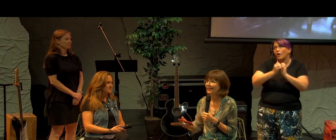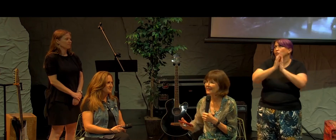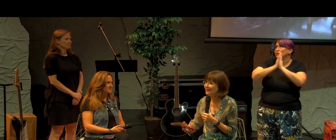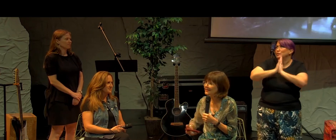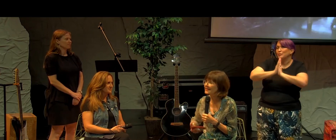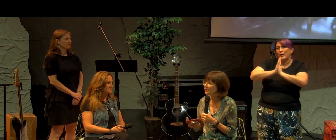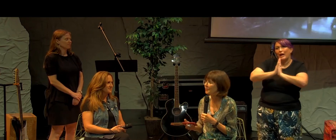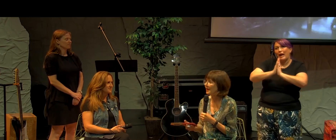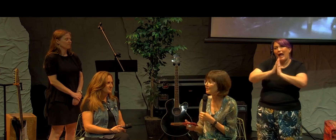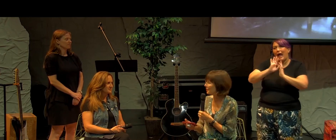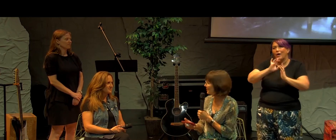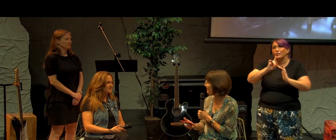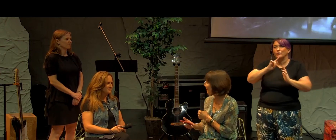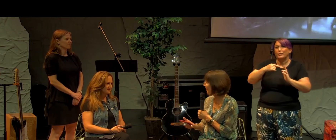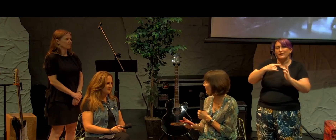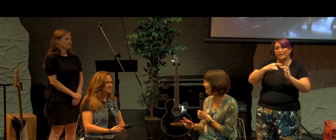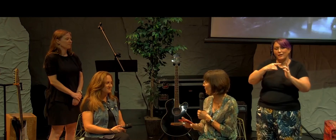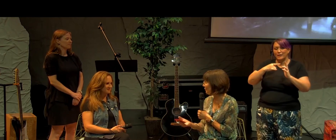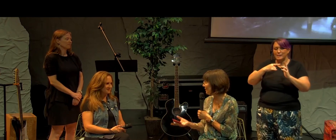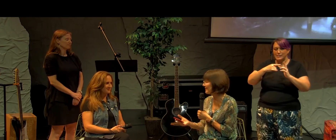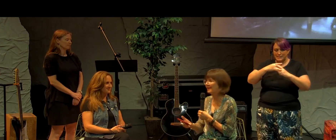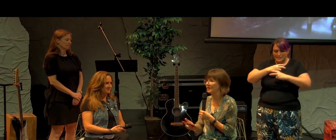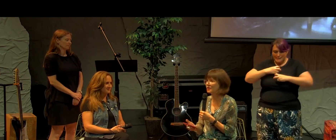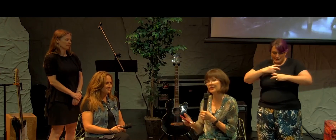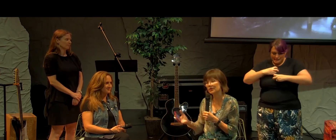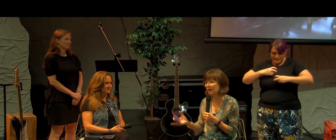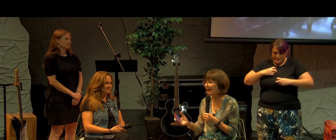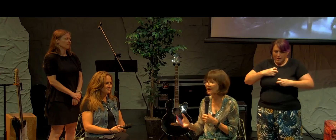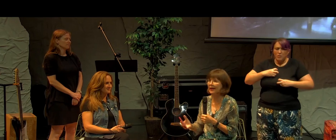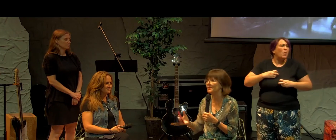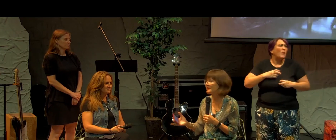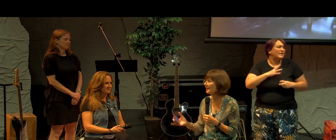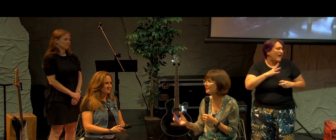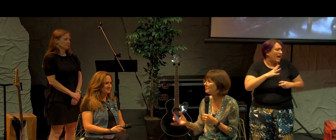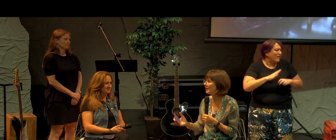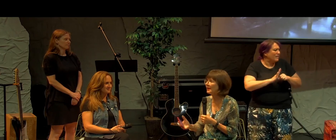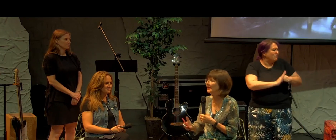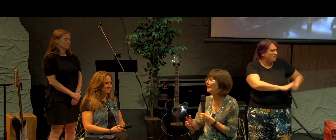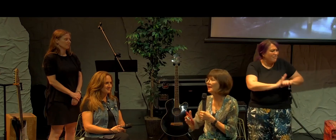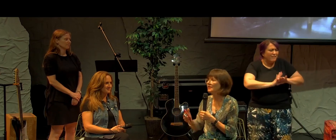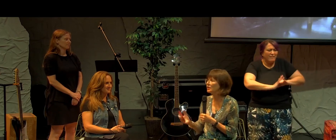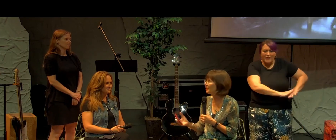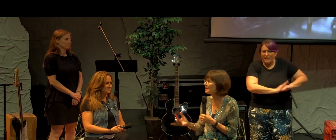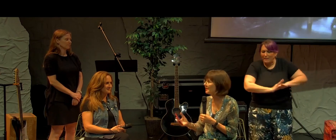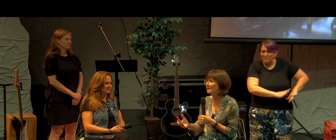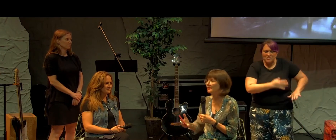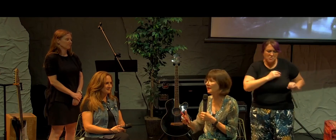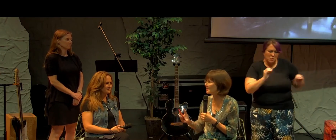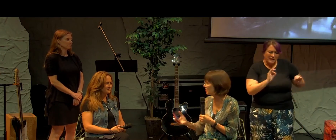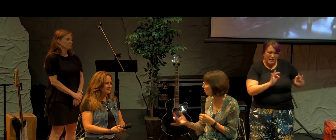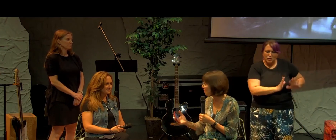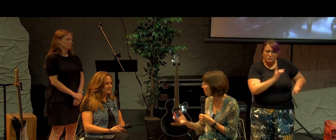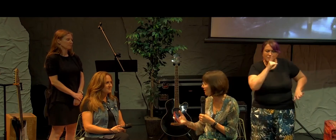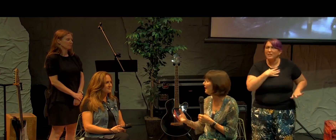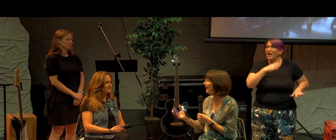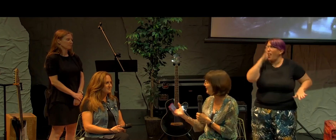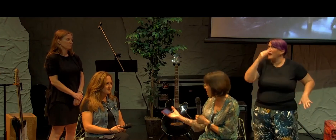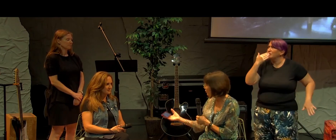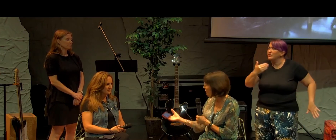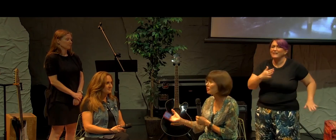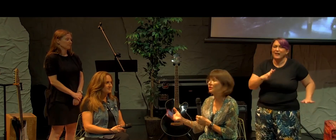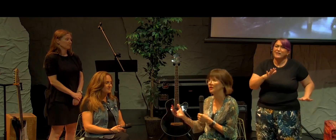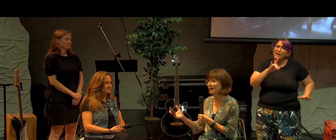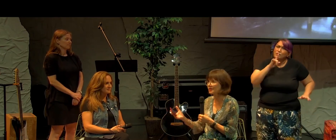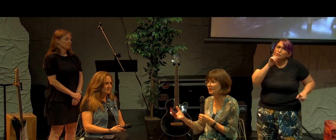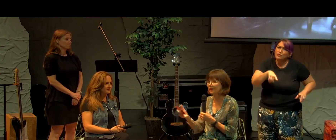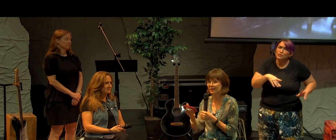how to dig stuff up out of your heart that you've been telling yourself, it's okay, it happens to everybody, it's no big deal, God is good. And that's